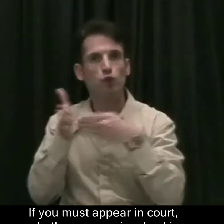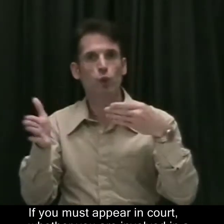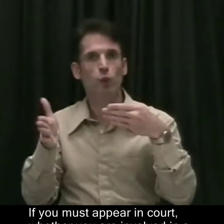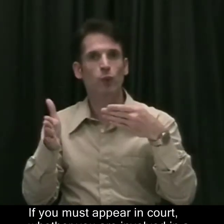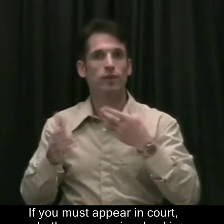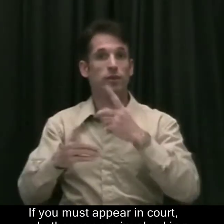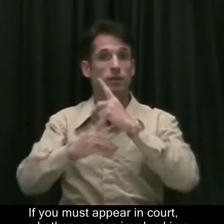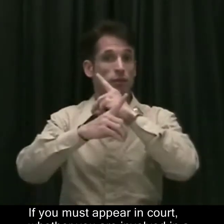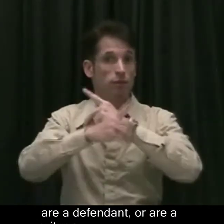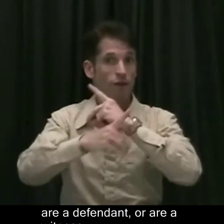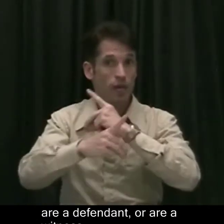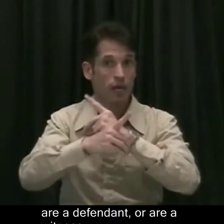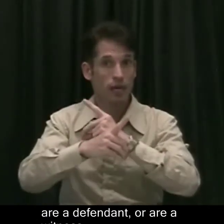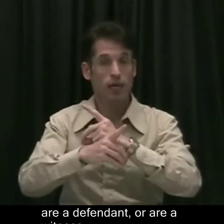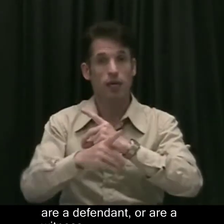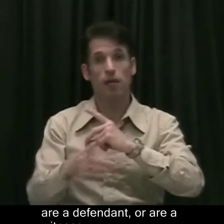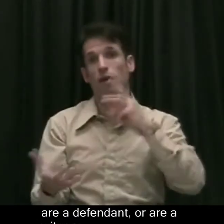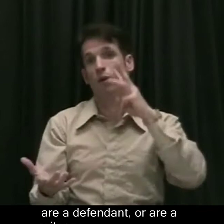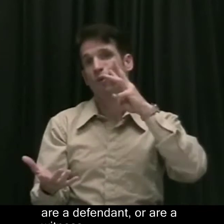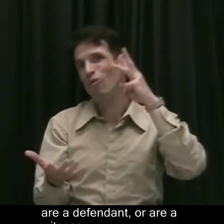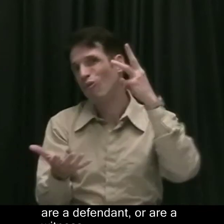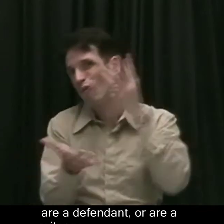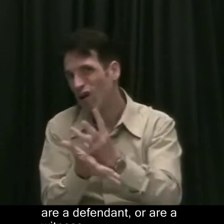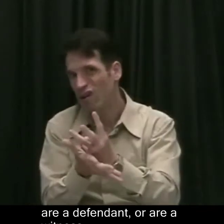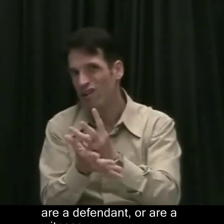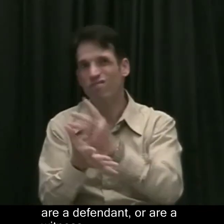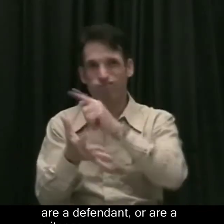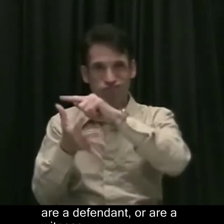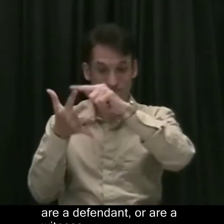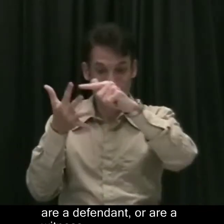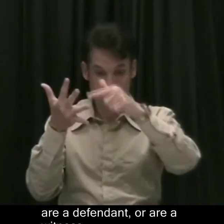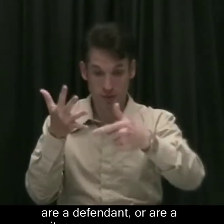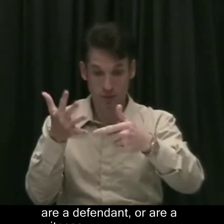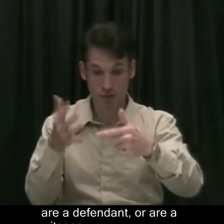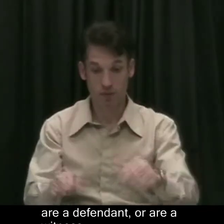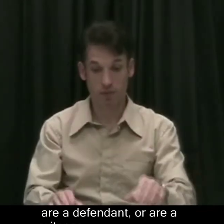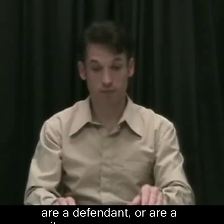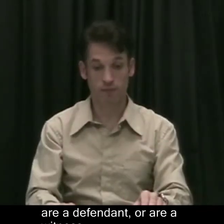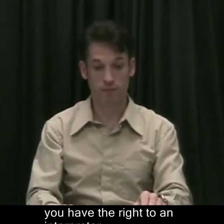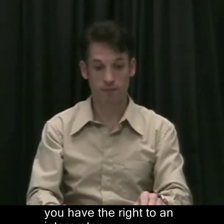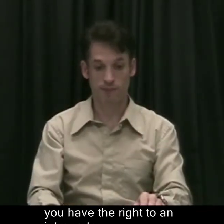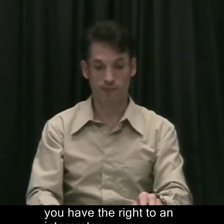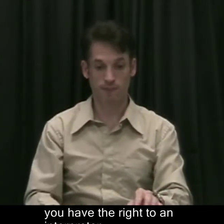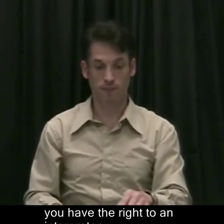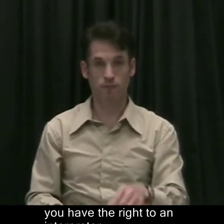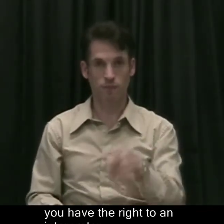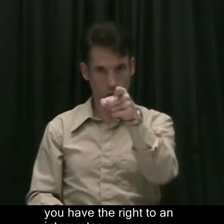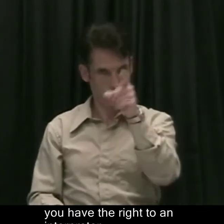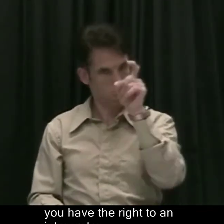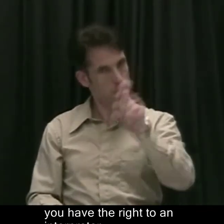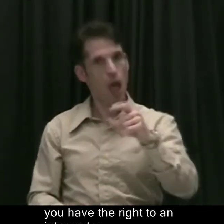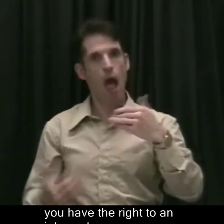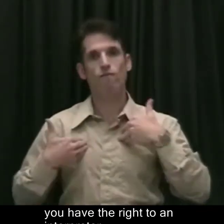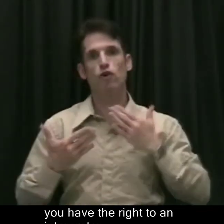are a defendant, or are a witness, you have the right to an interpreter.